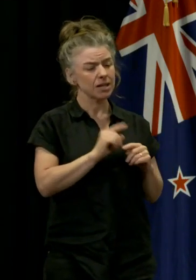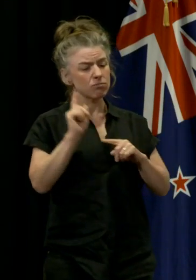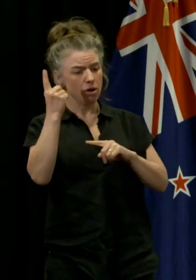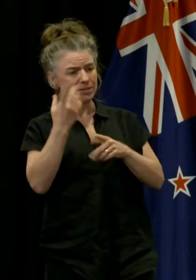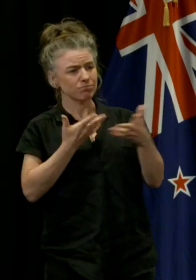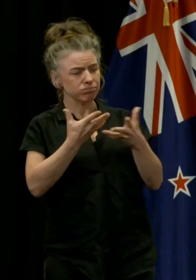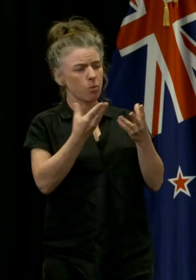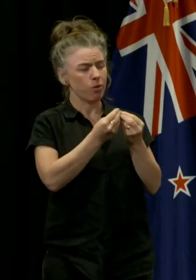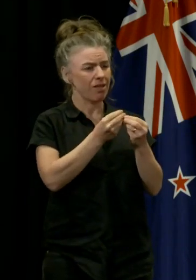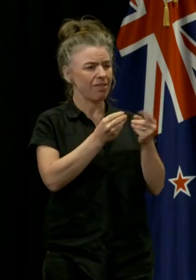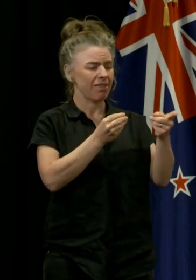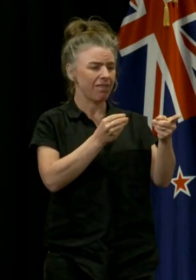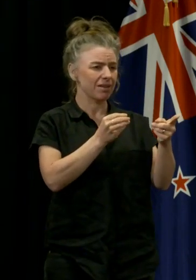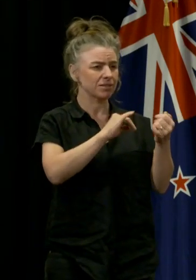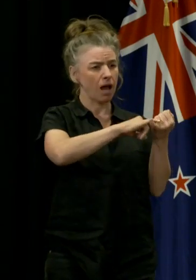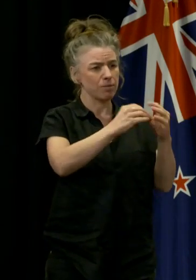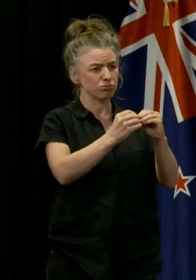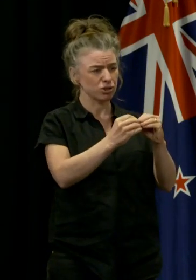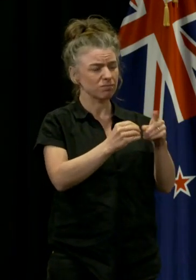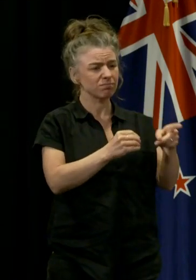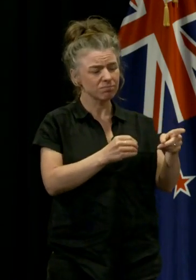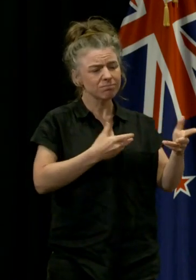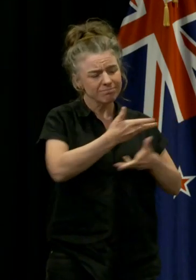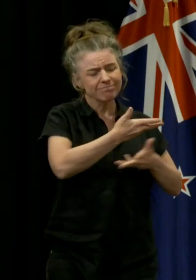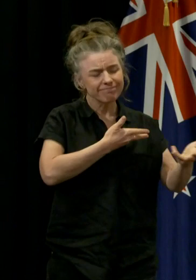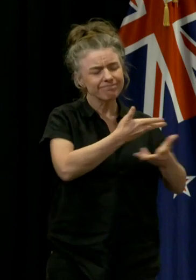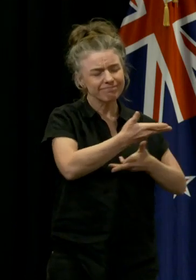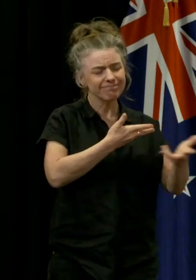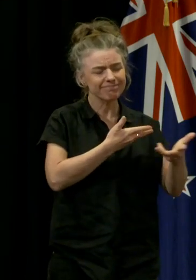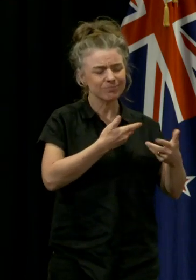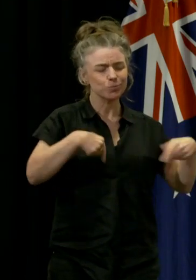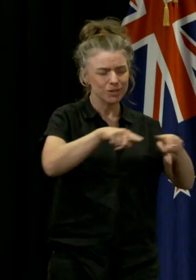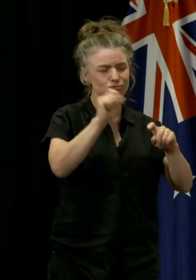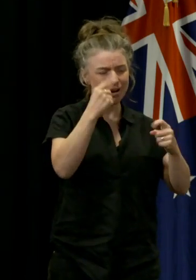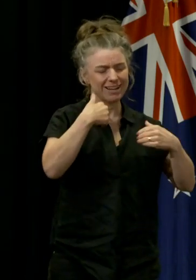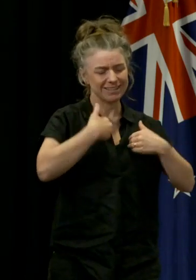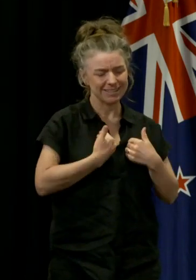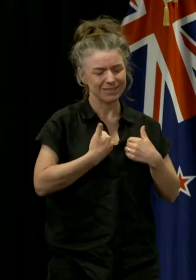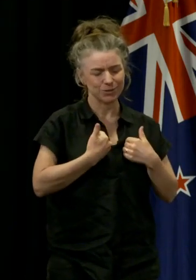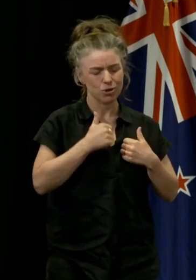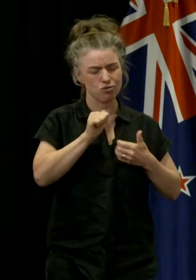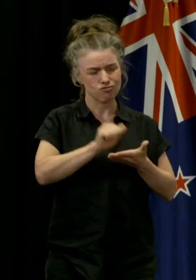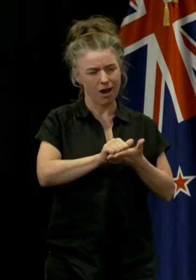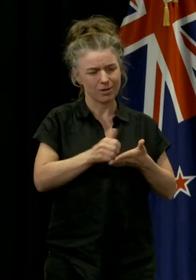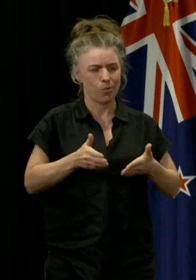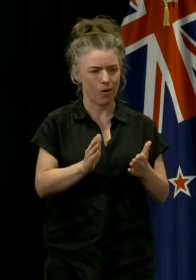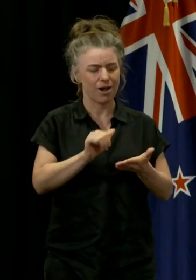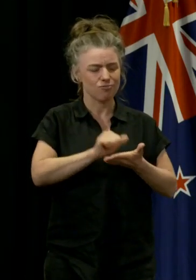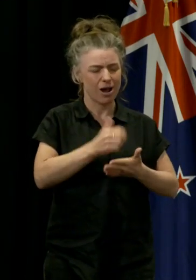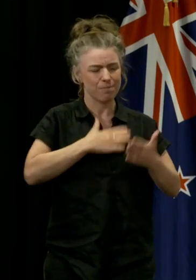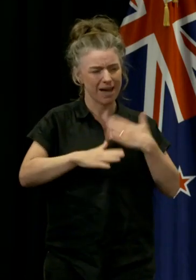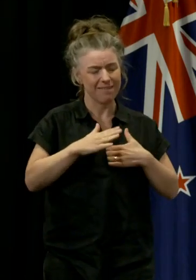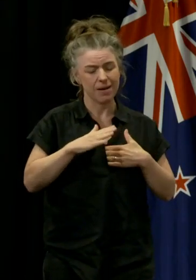There is a lot of goodwill here. There's a recognition that we need to behave responsibly. We need to act with urgency to ensure that Parliament can do